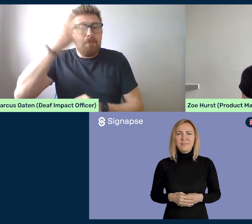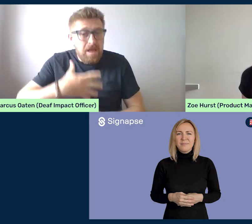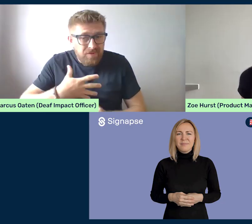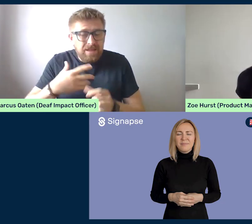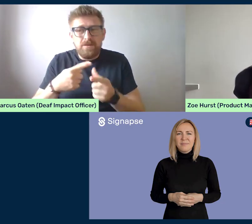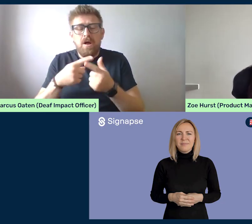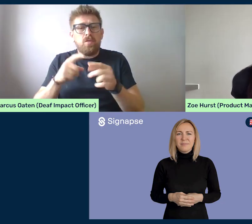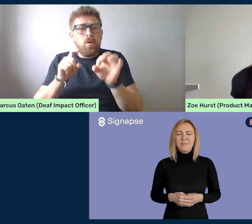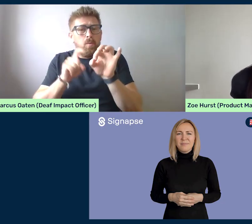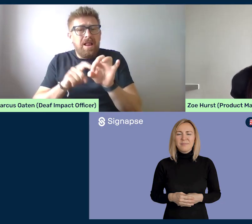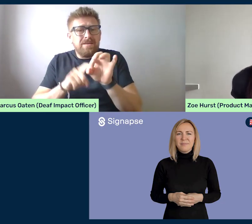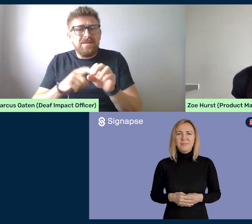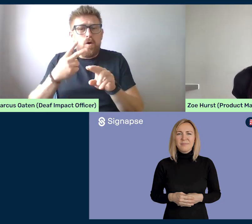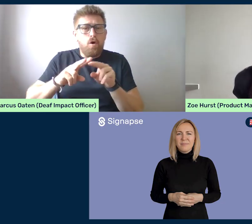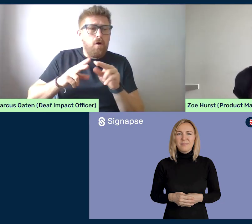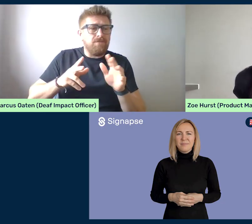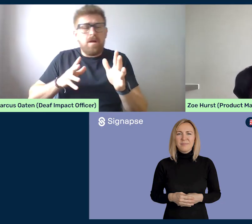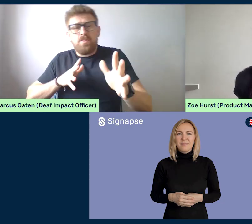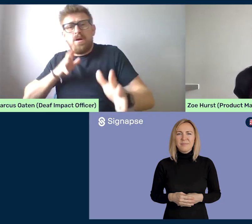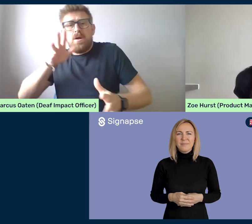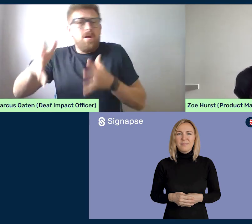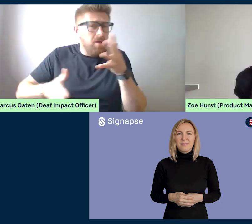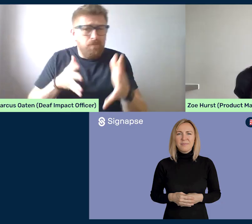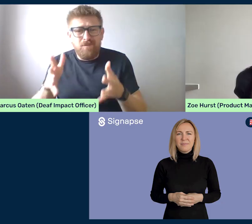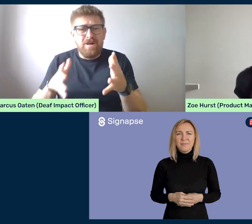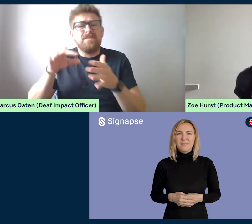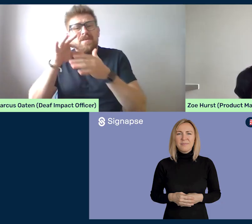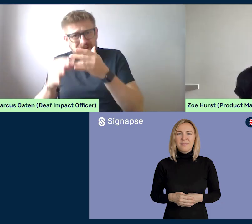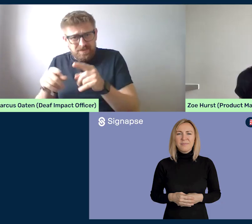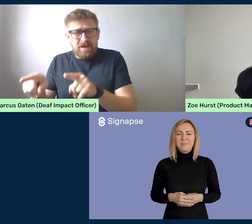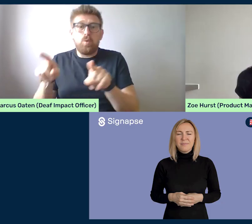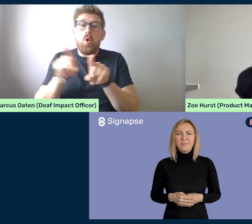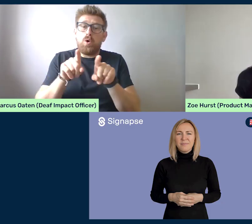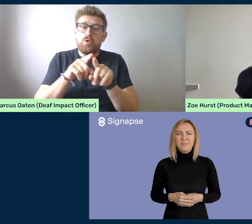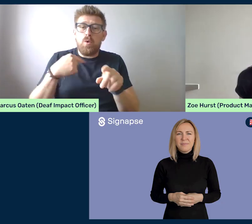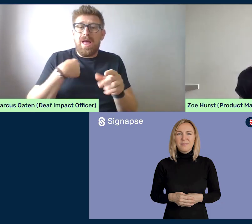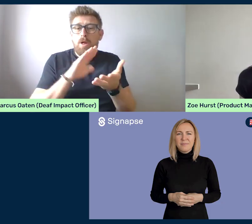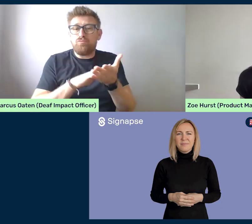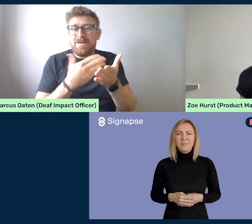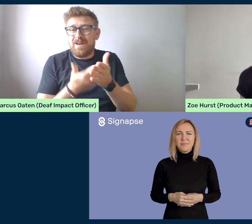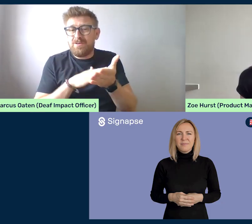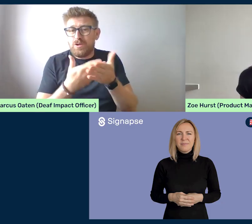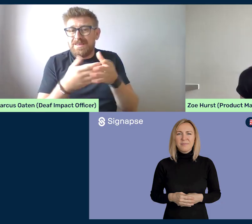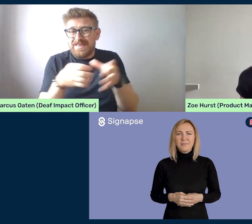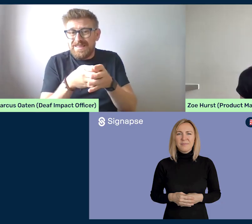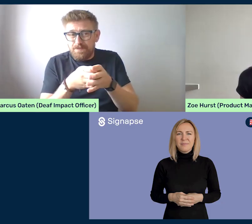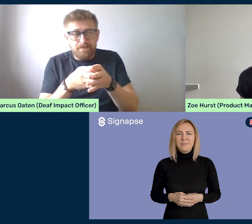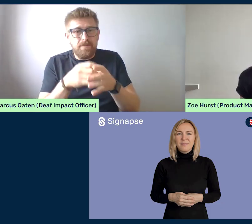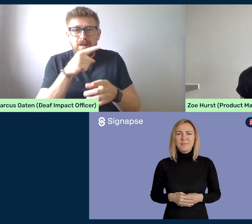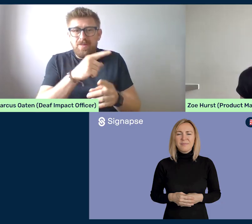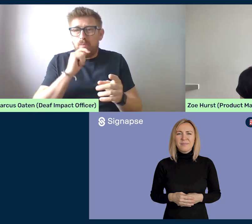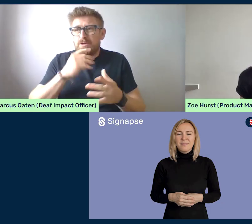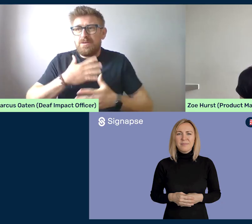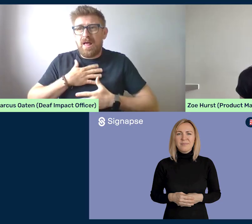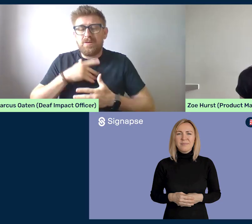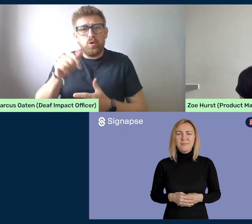digital signers in terms of what they look like, in terms of the movements they Mm. portray, and also